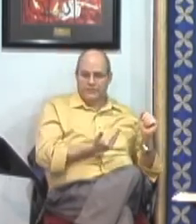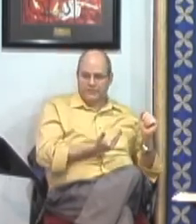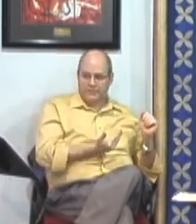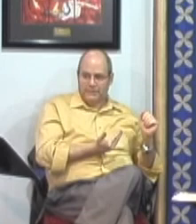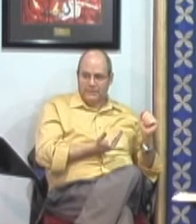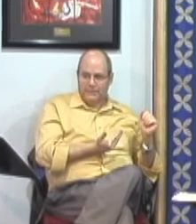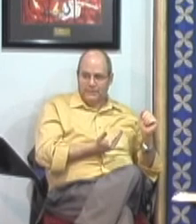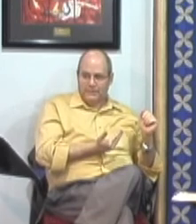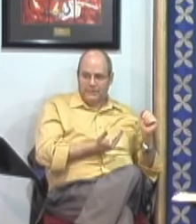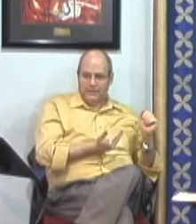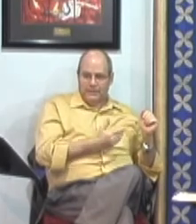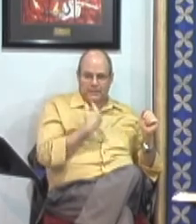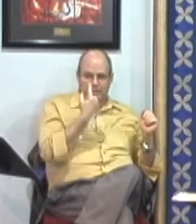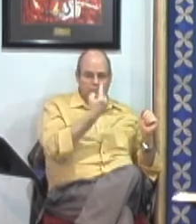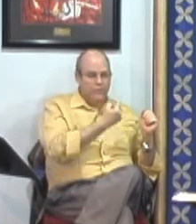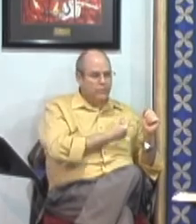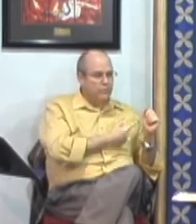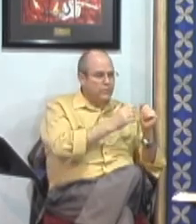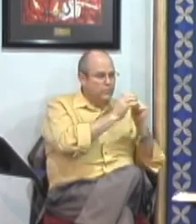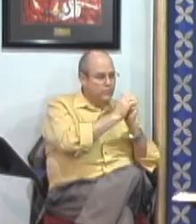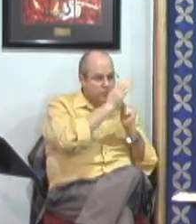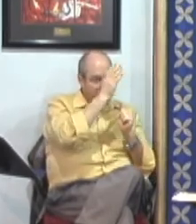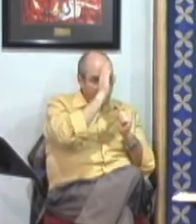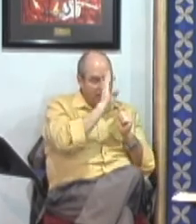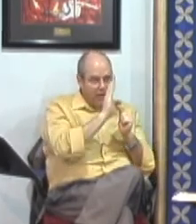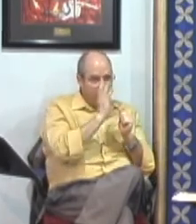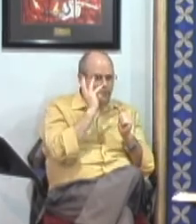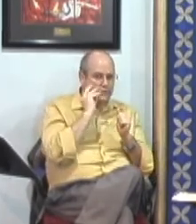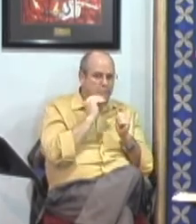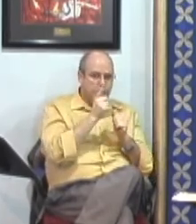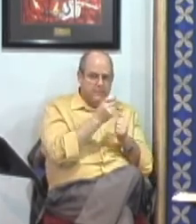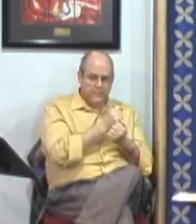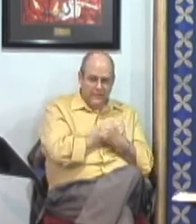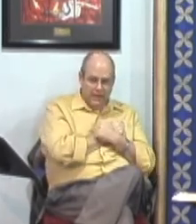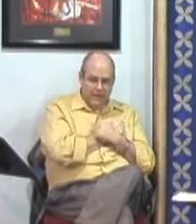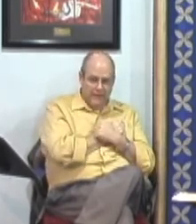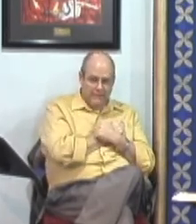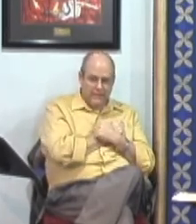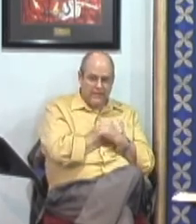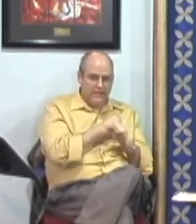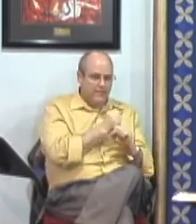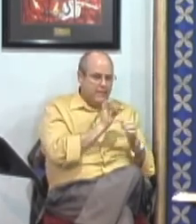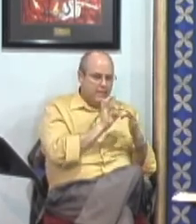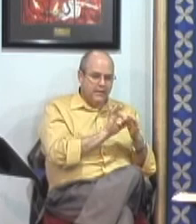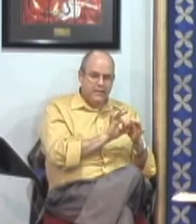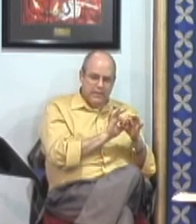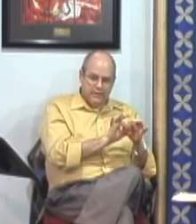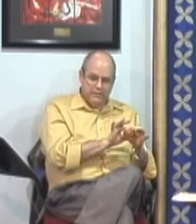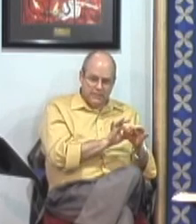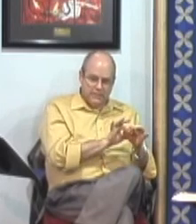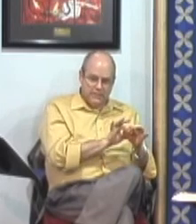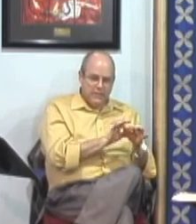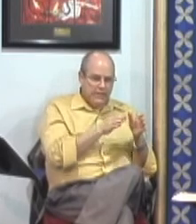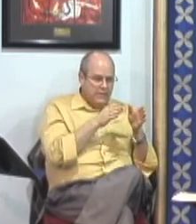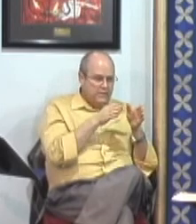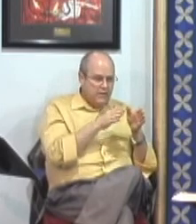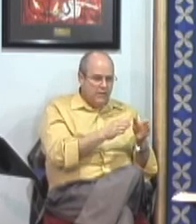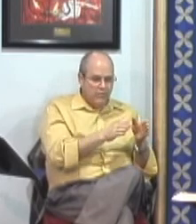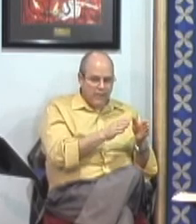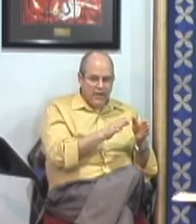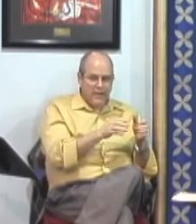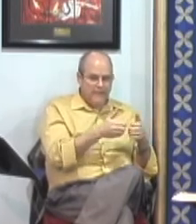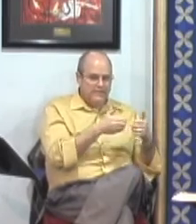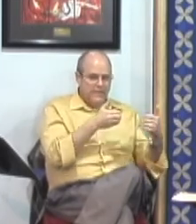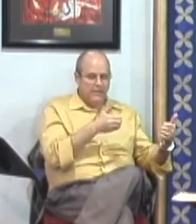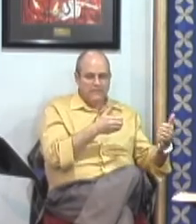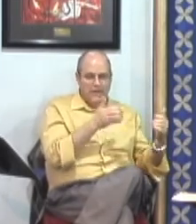that. We worship God so we can experience his love, make a connection with him. It's our way of setting